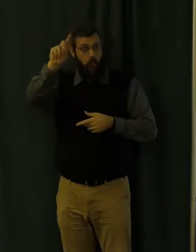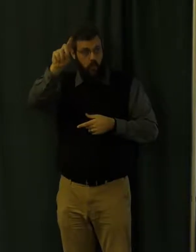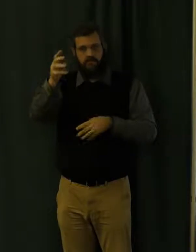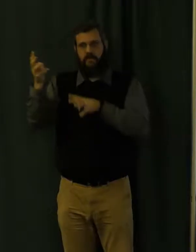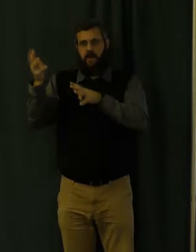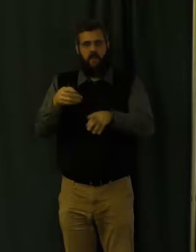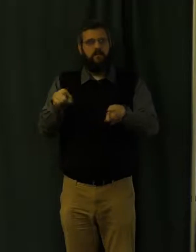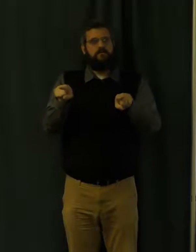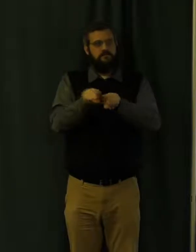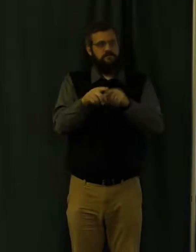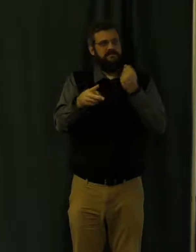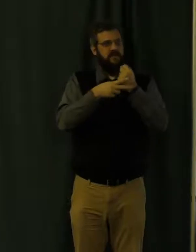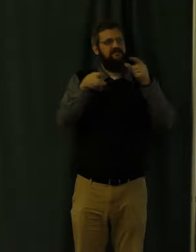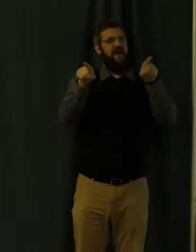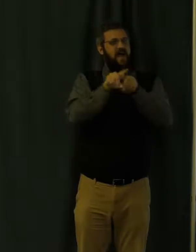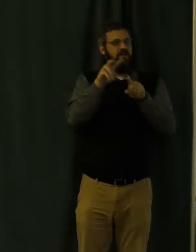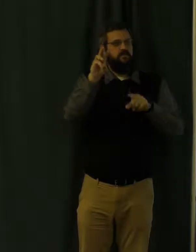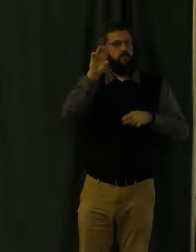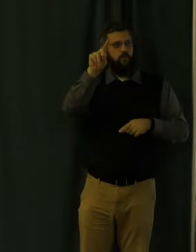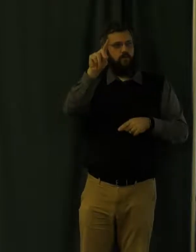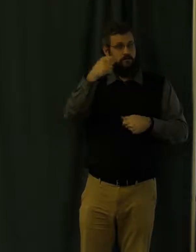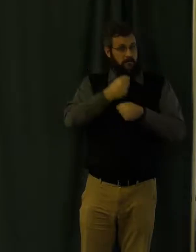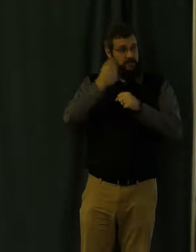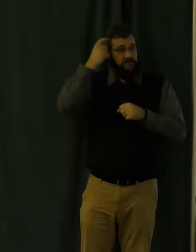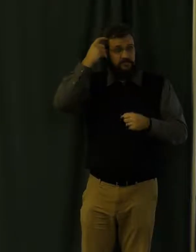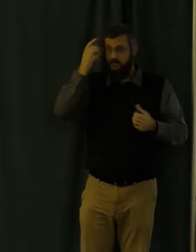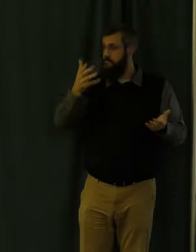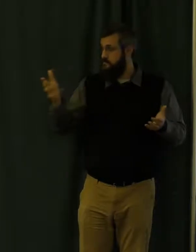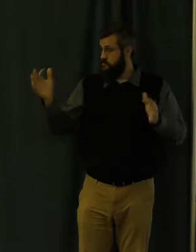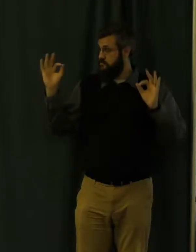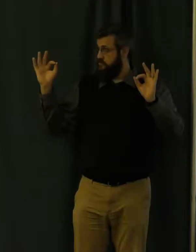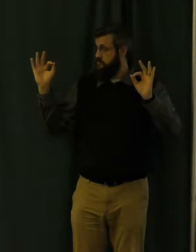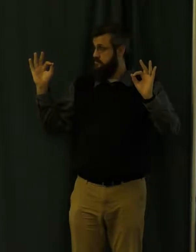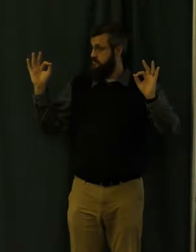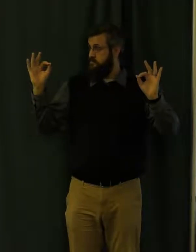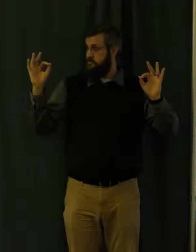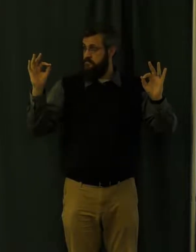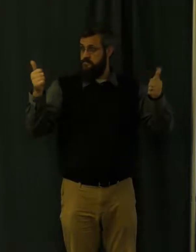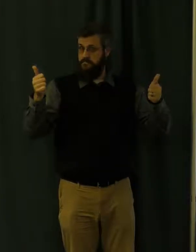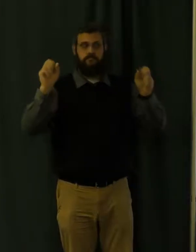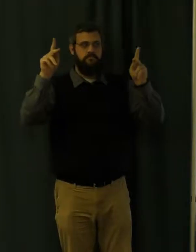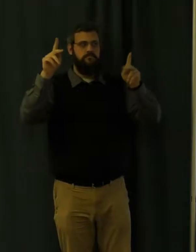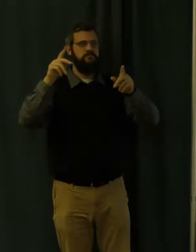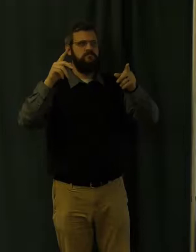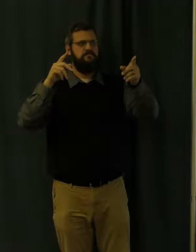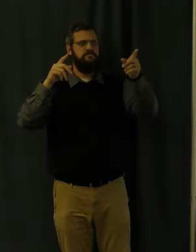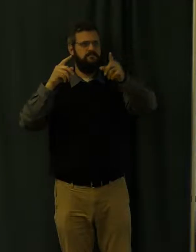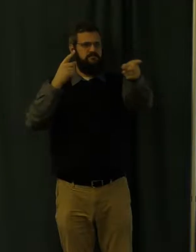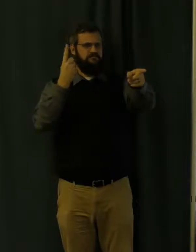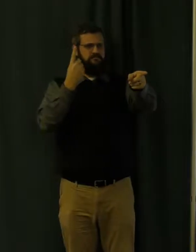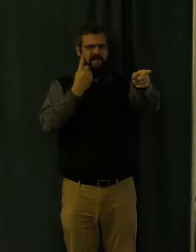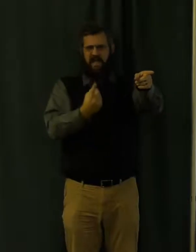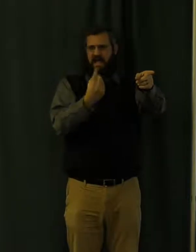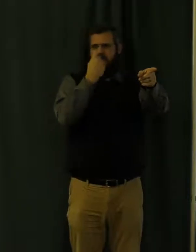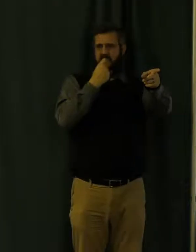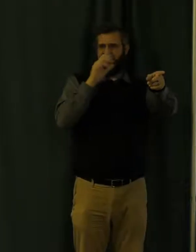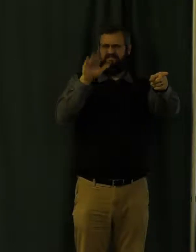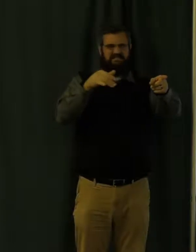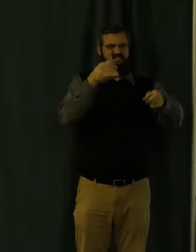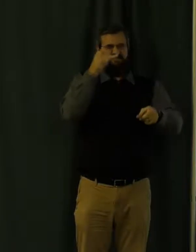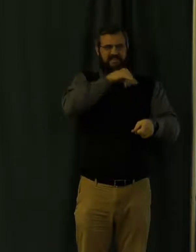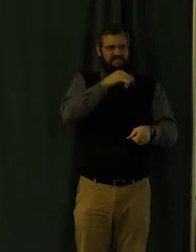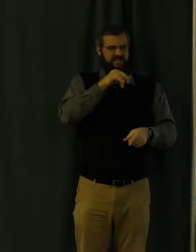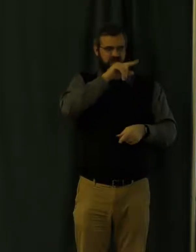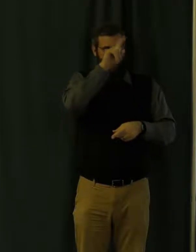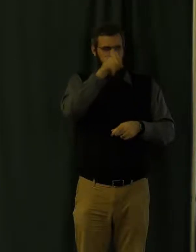Word. Does that make sense? Are we good? Okay. Can I ask a really silly, odd question? Yeah.